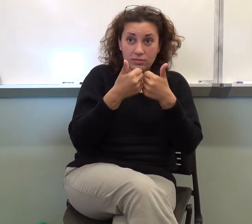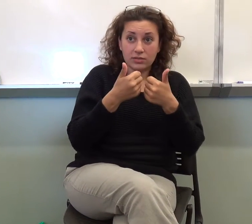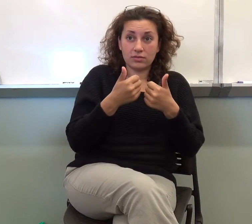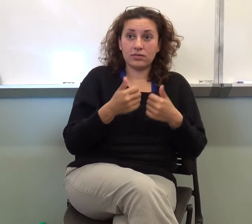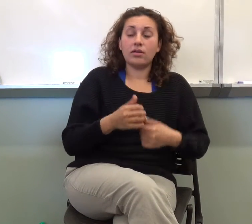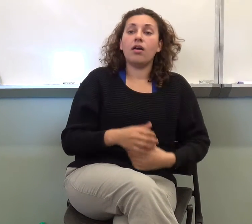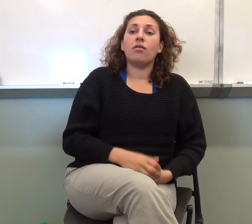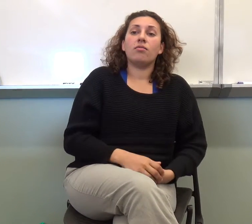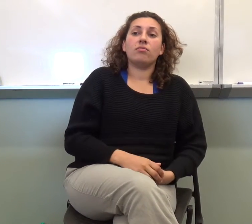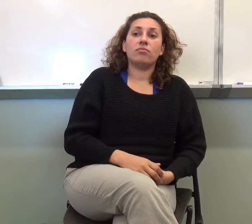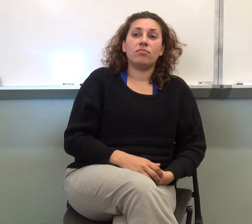It's